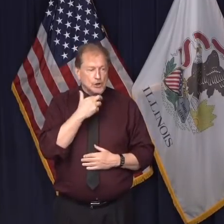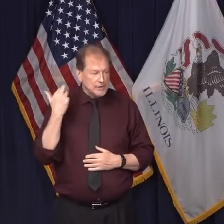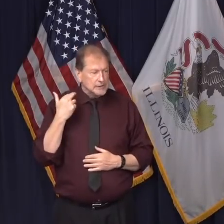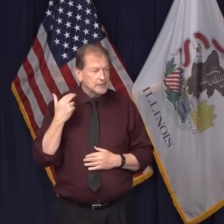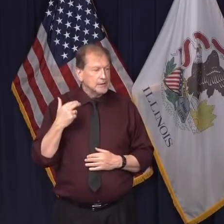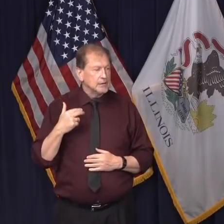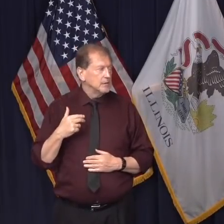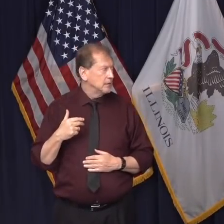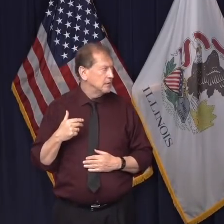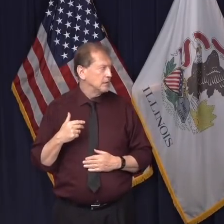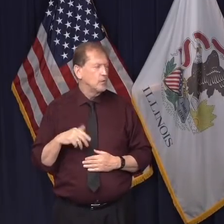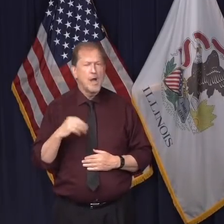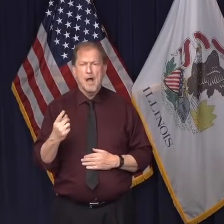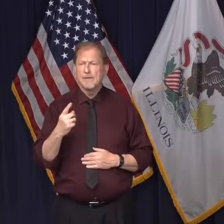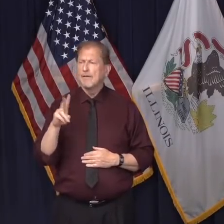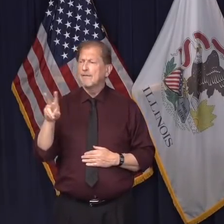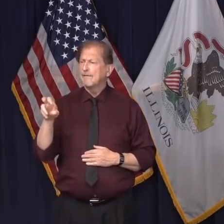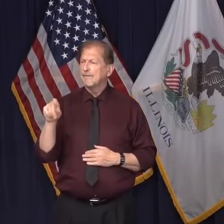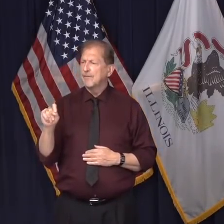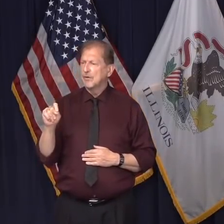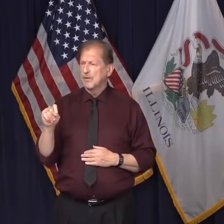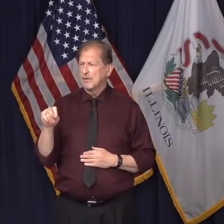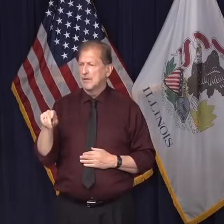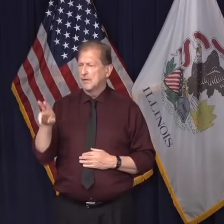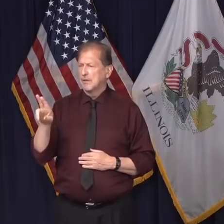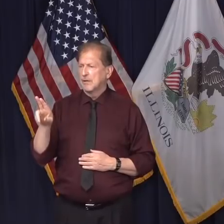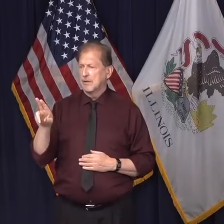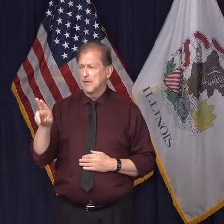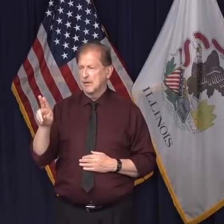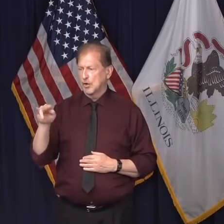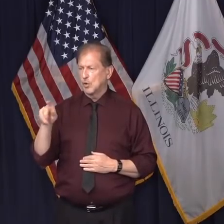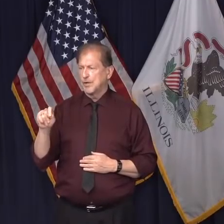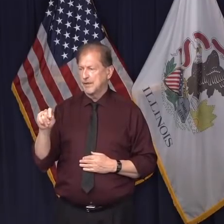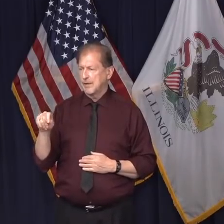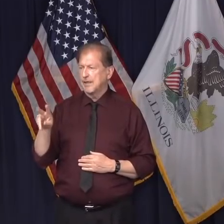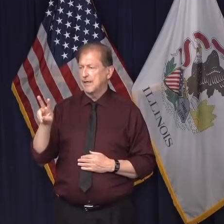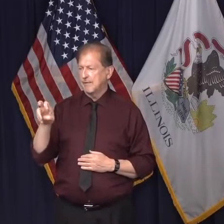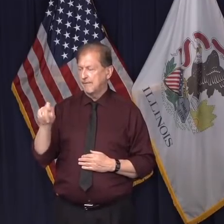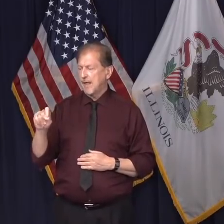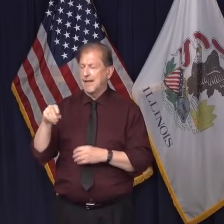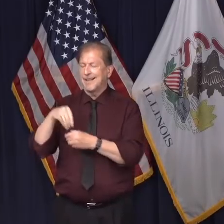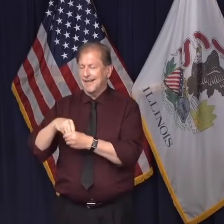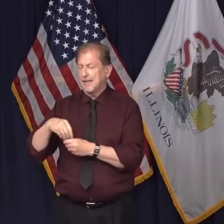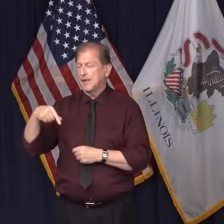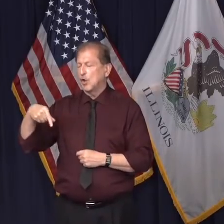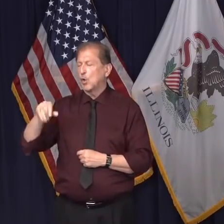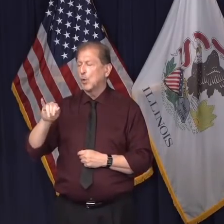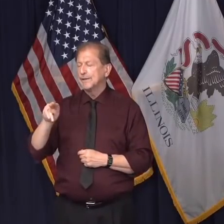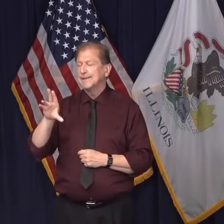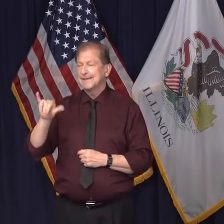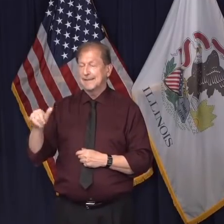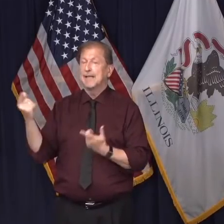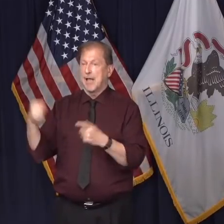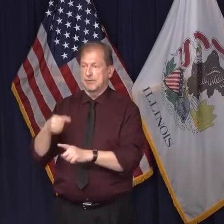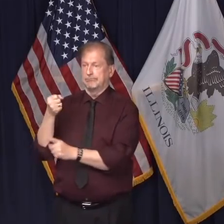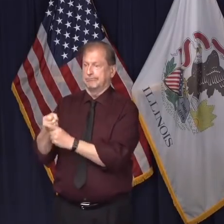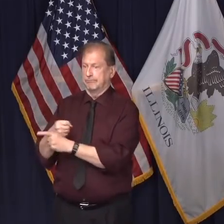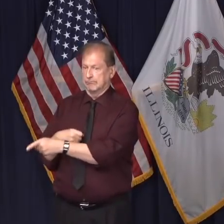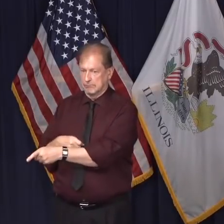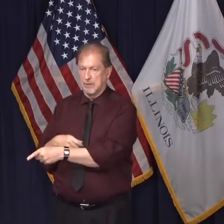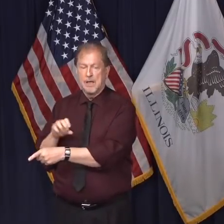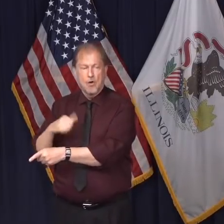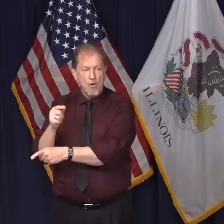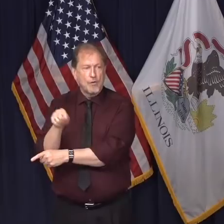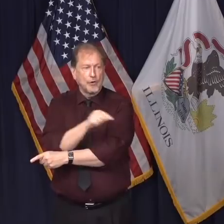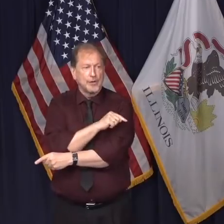staff at that home too, so workplace where there's Legionella. But in terms of dealing with Legionella,